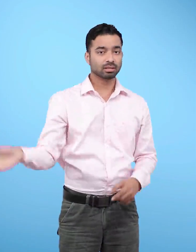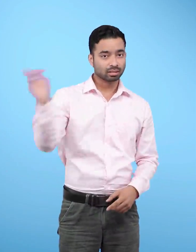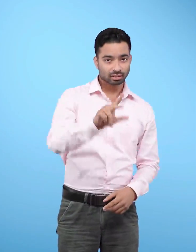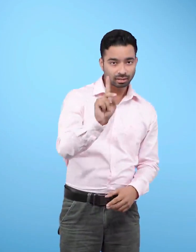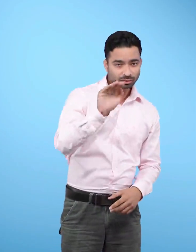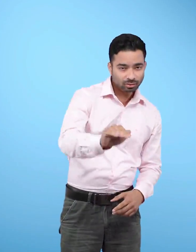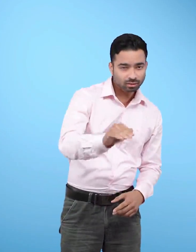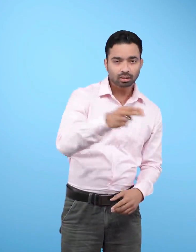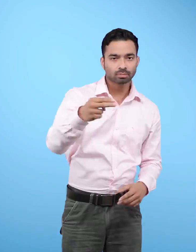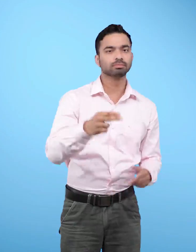Jhumri,